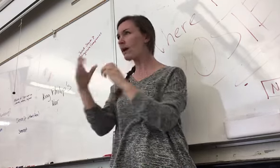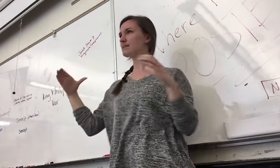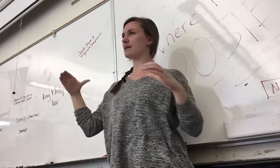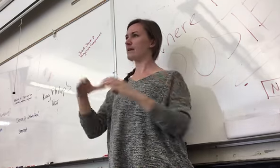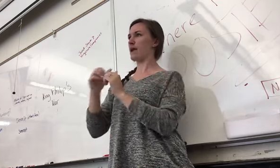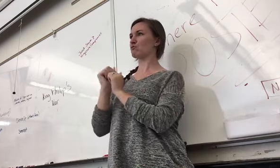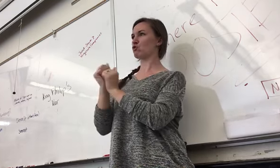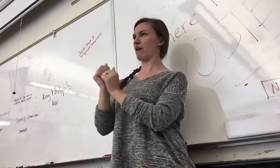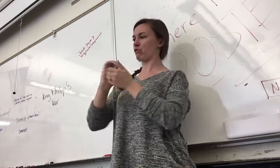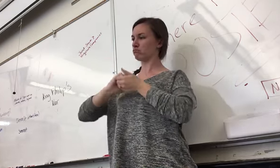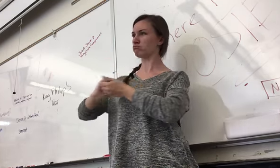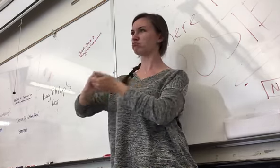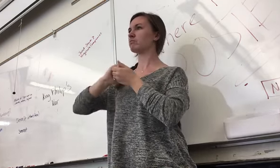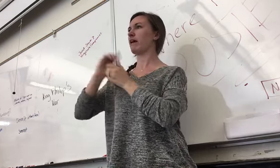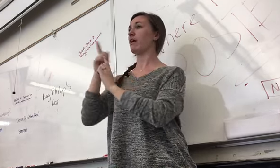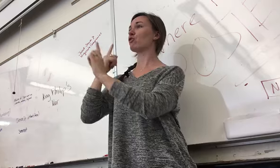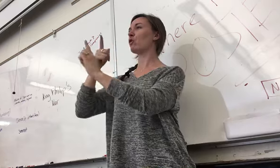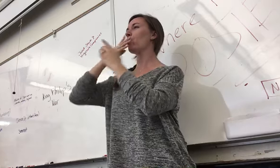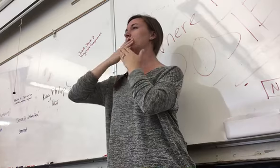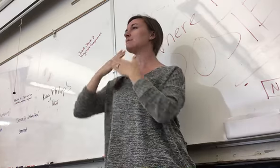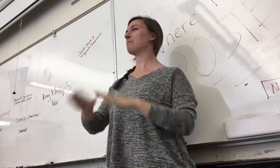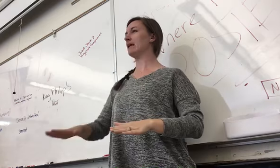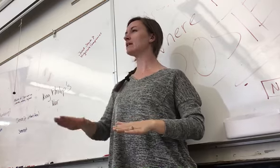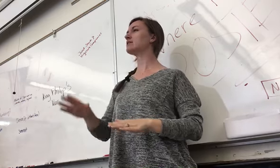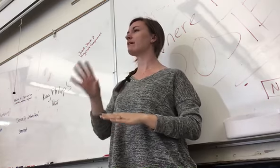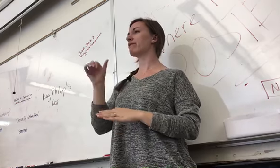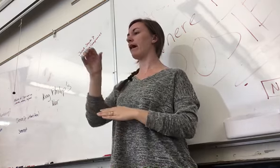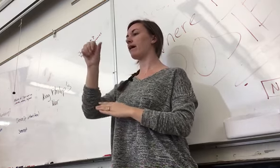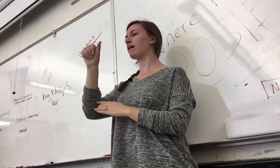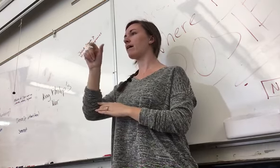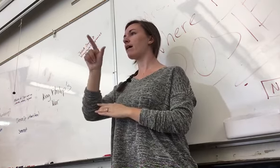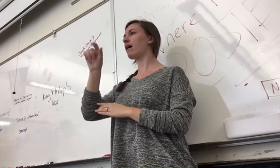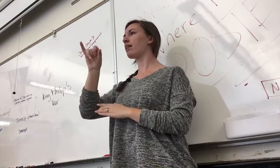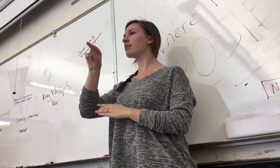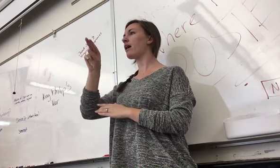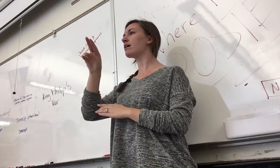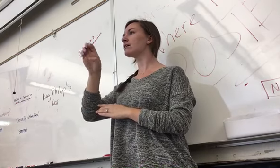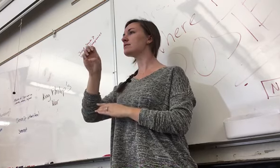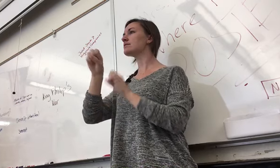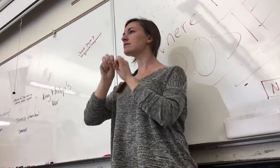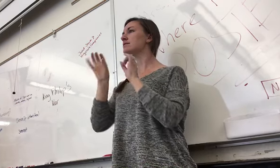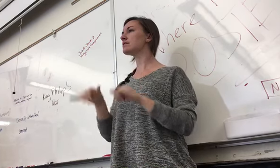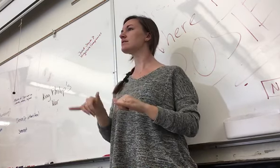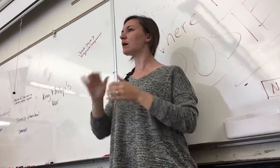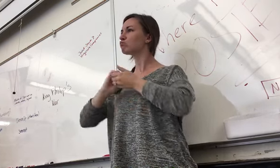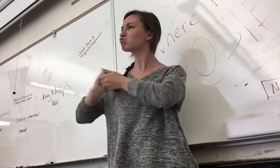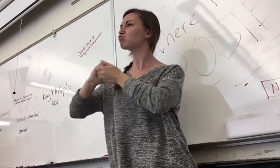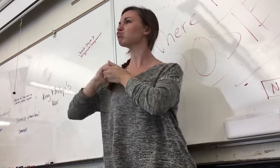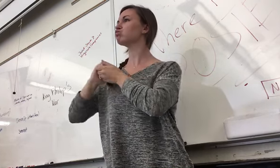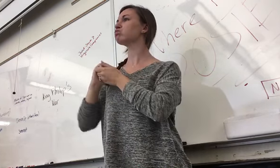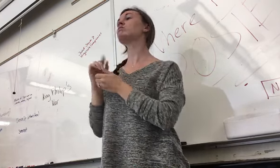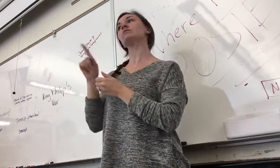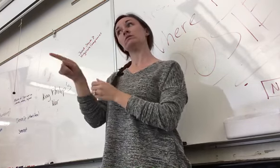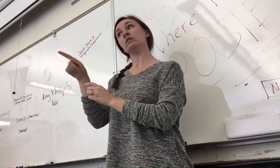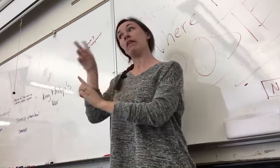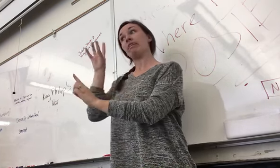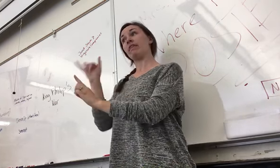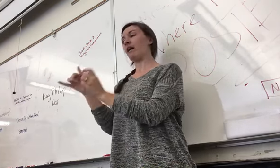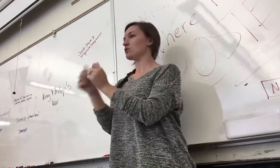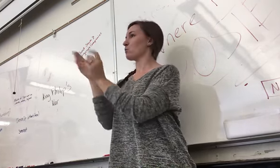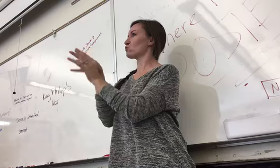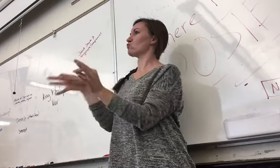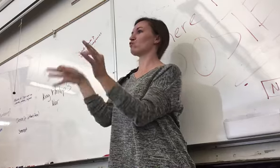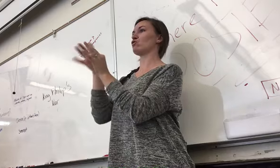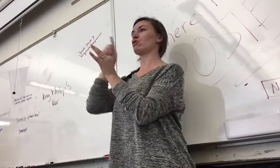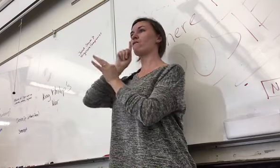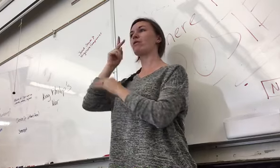warfare, alliance systems, things like that. So the Iroquois are going to be probably the most crucial out of all the Native